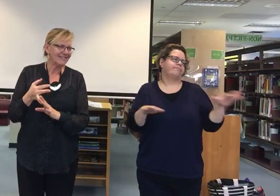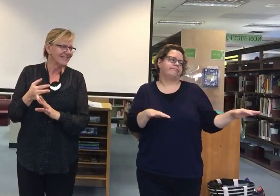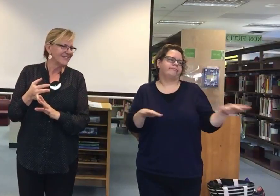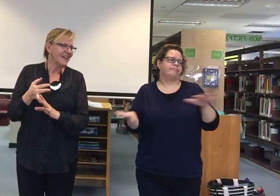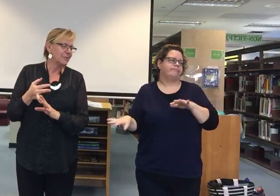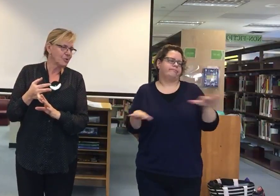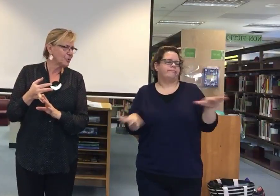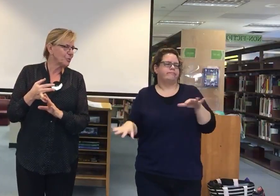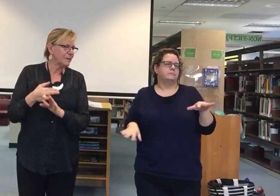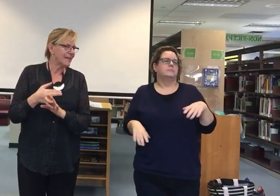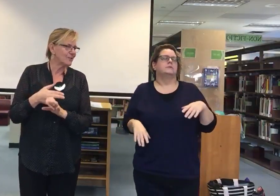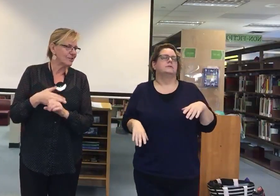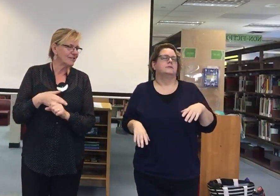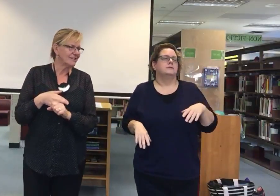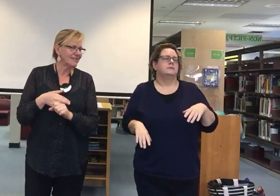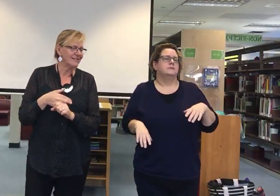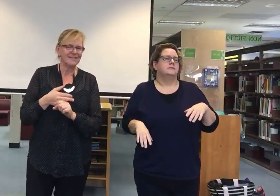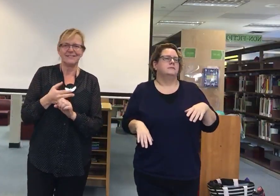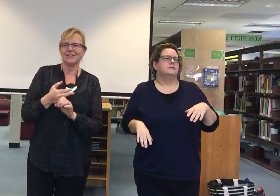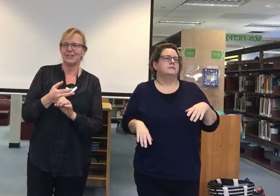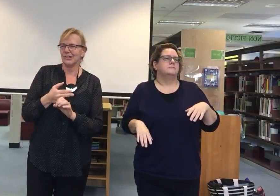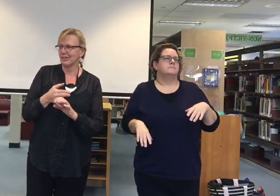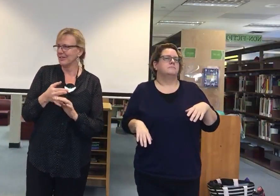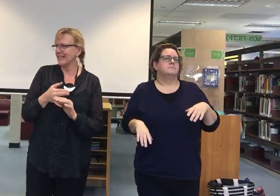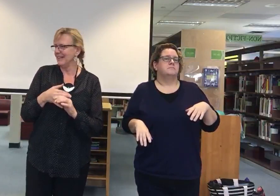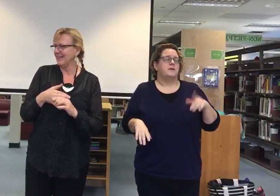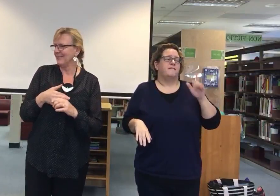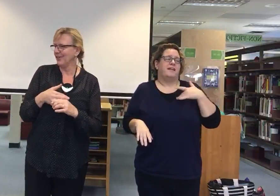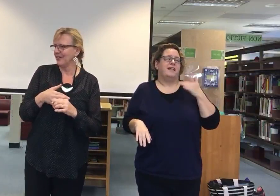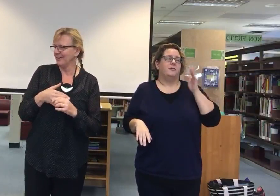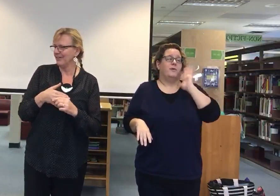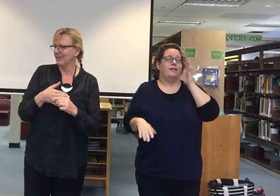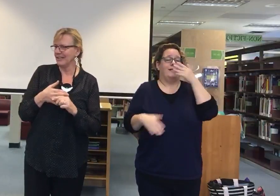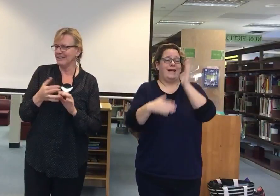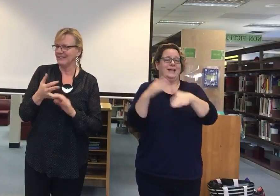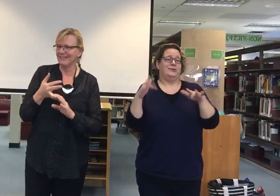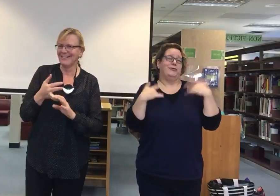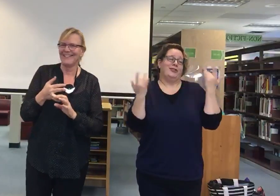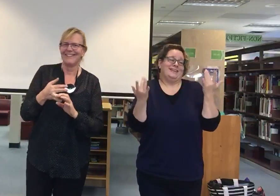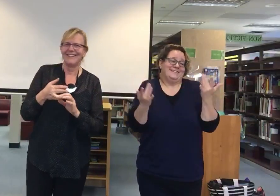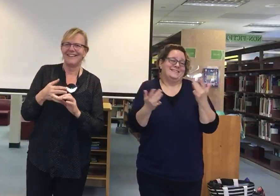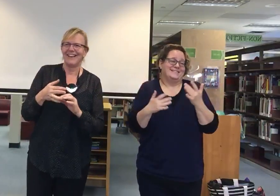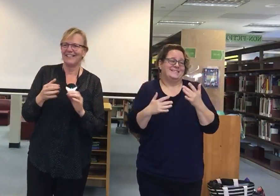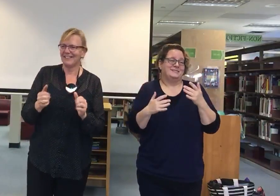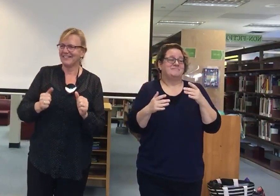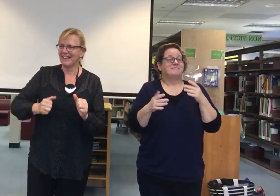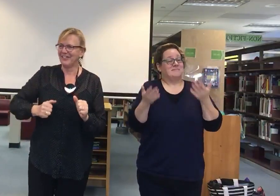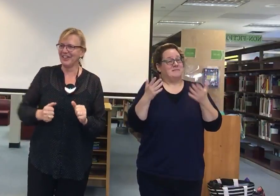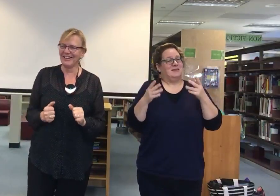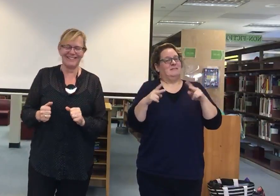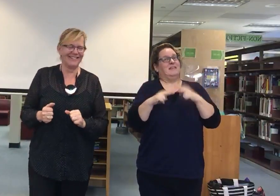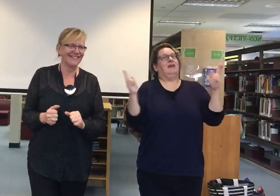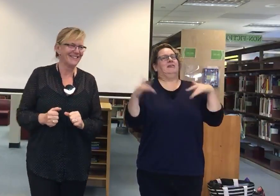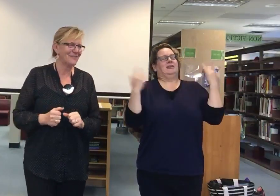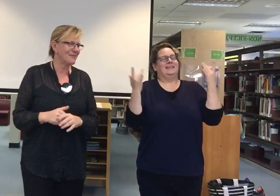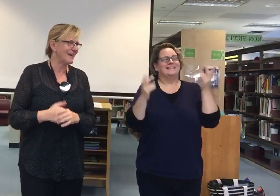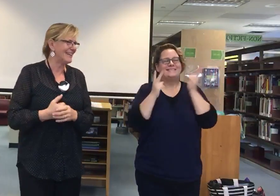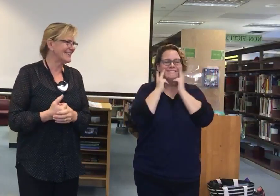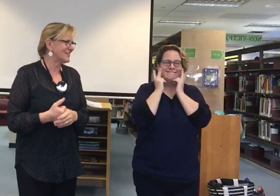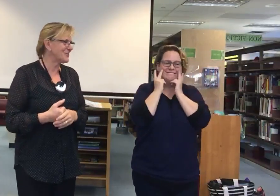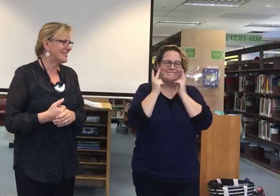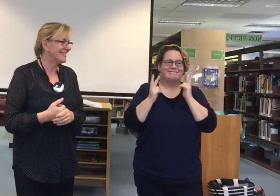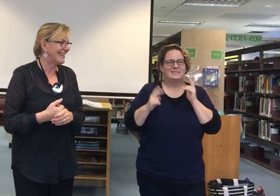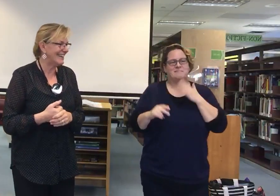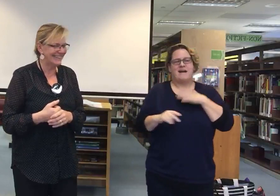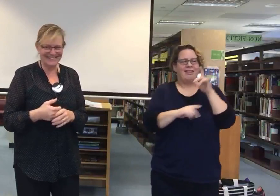B, I'm sure we'll be out early, if not early, at this stage, the way